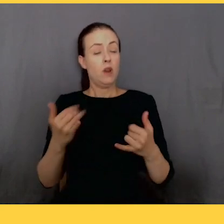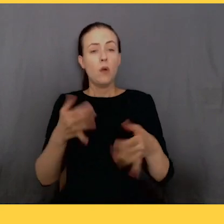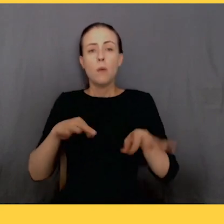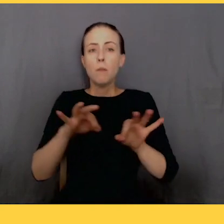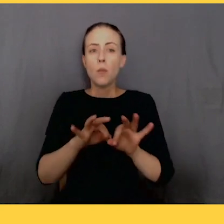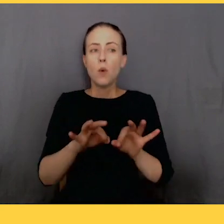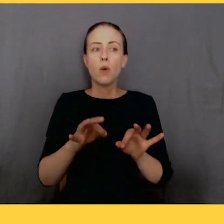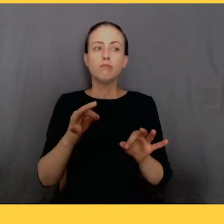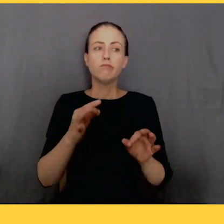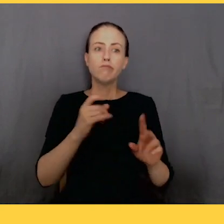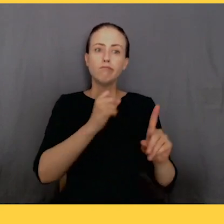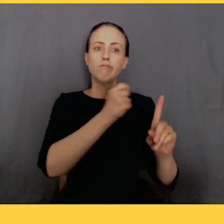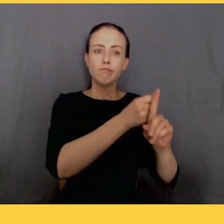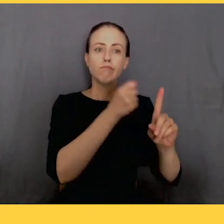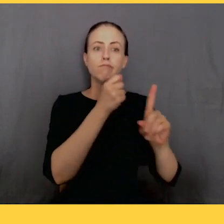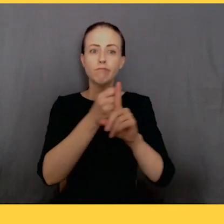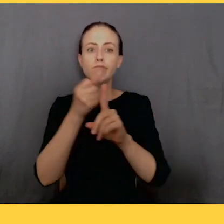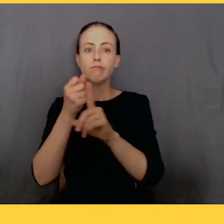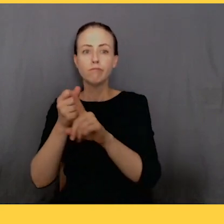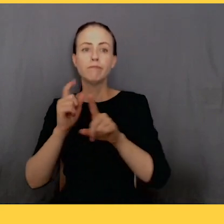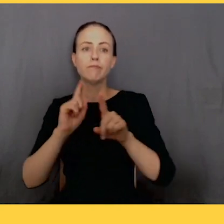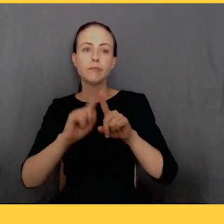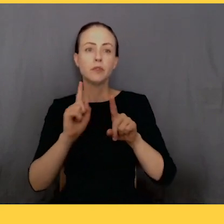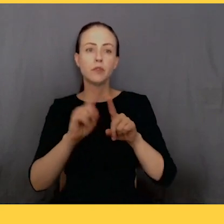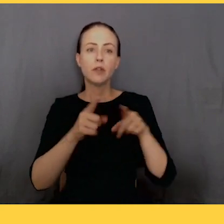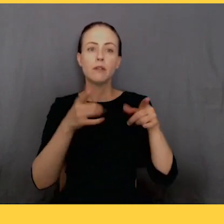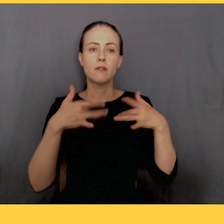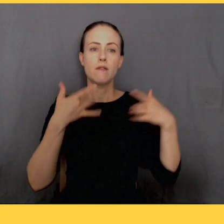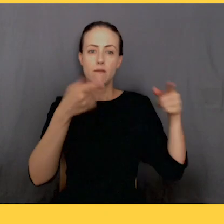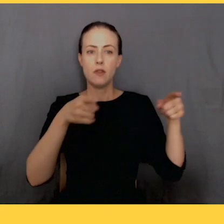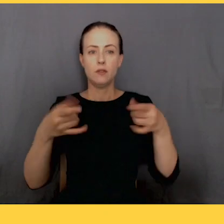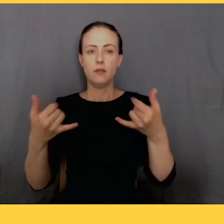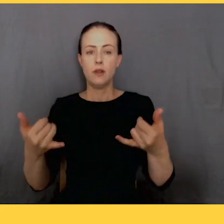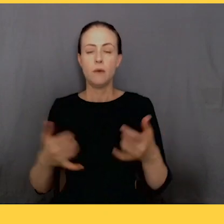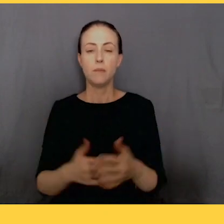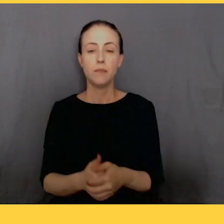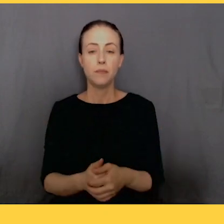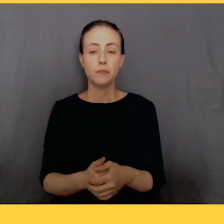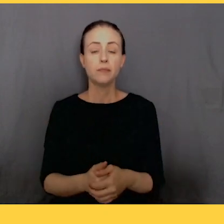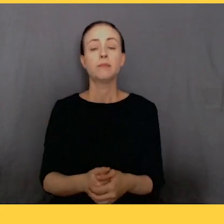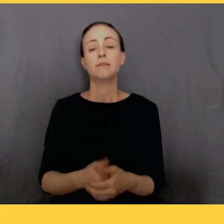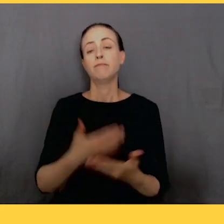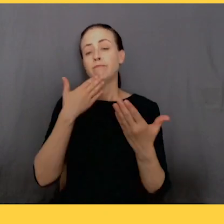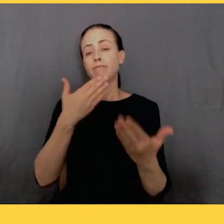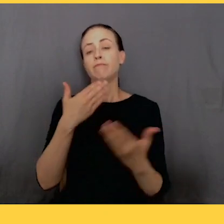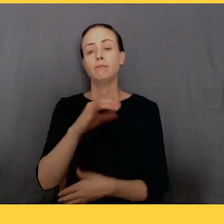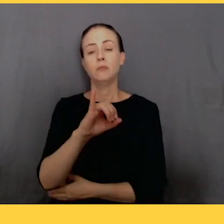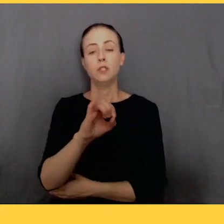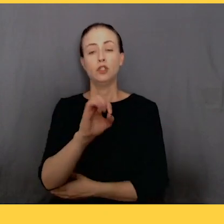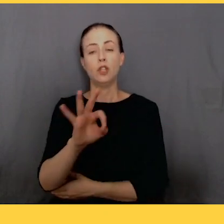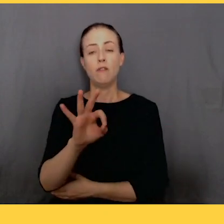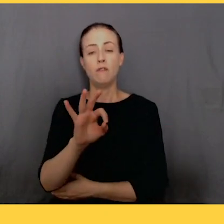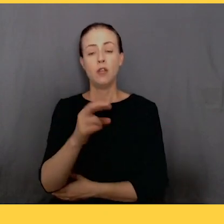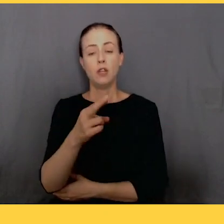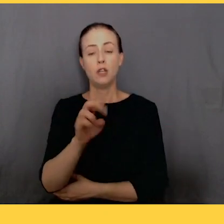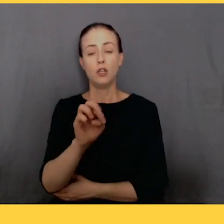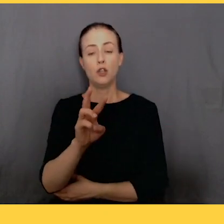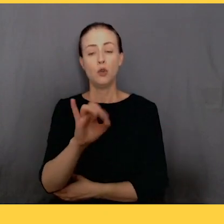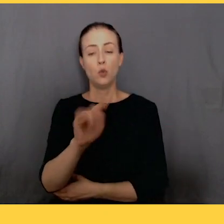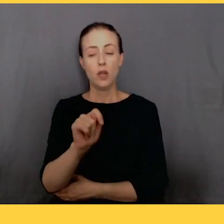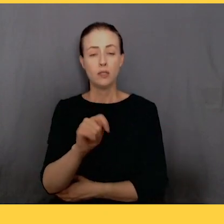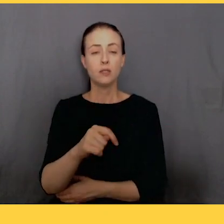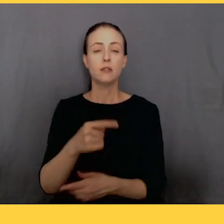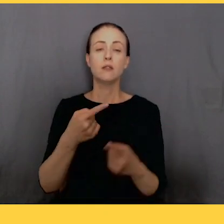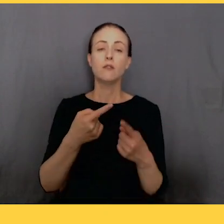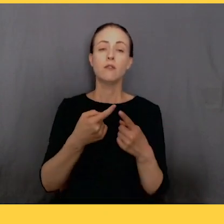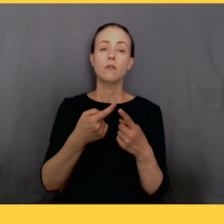across our communities and the nation. I would like to personally thank Supervisor Jeff Hewitt, the staff at Riverside County, those